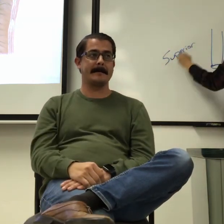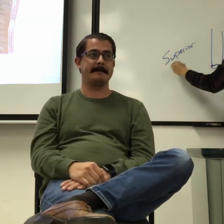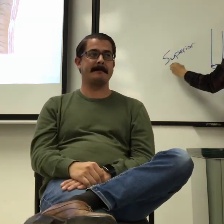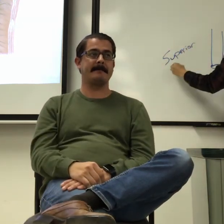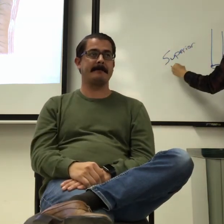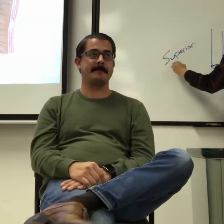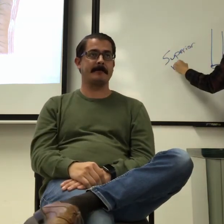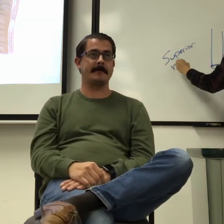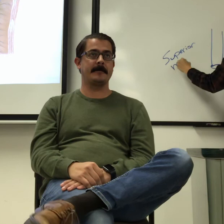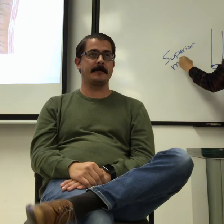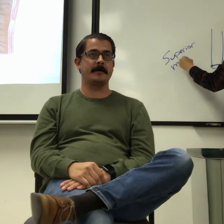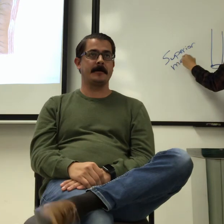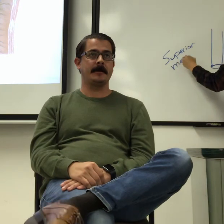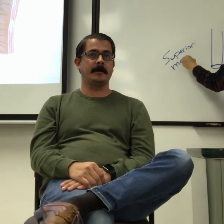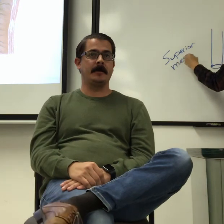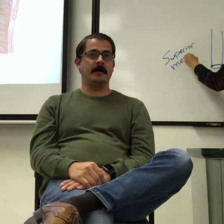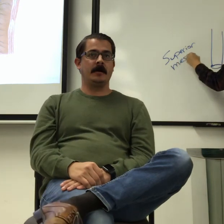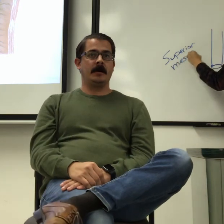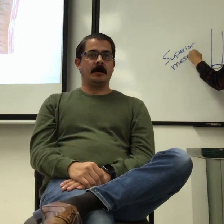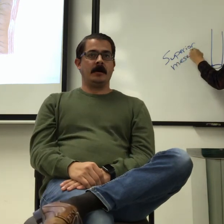Superior.